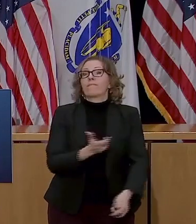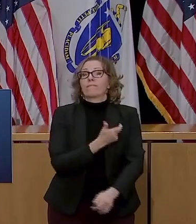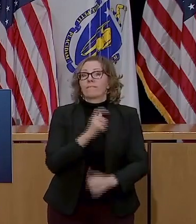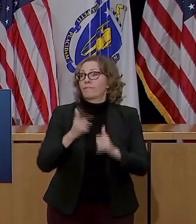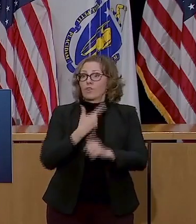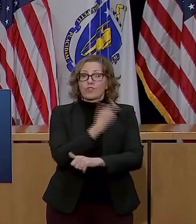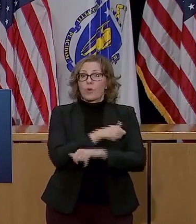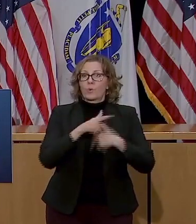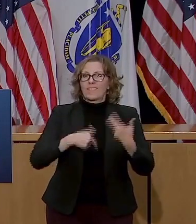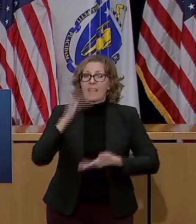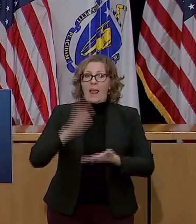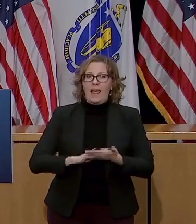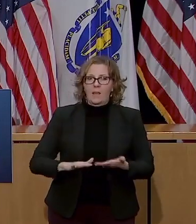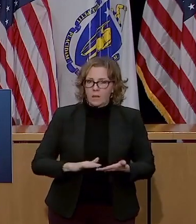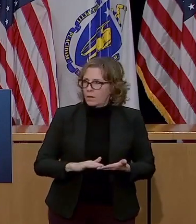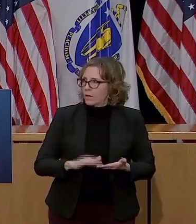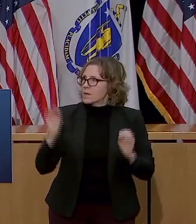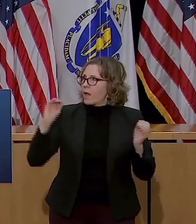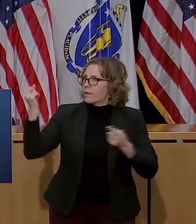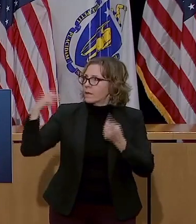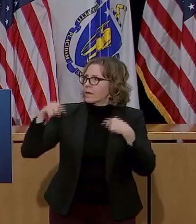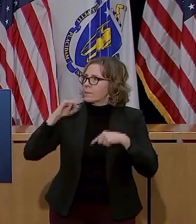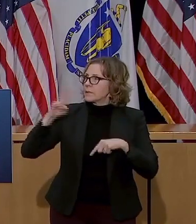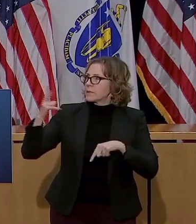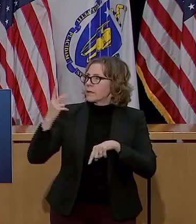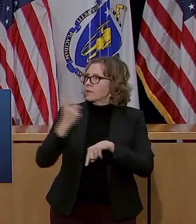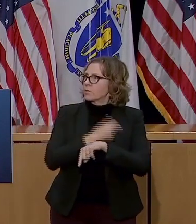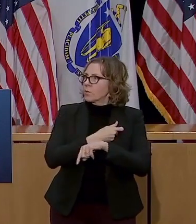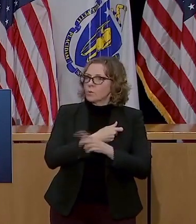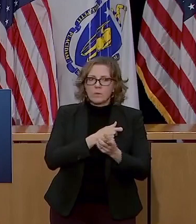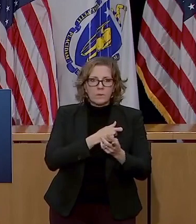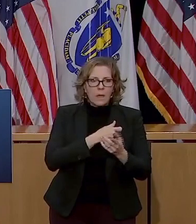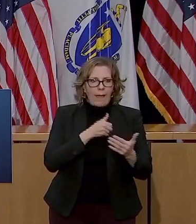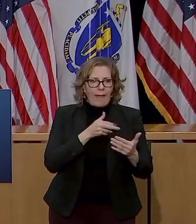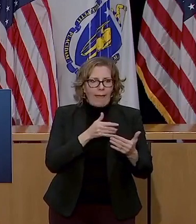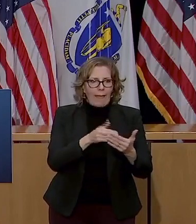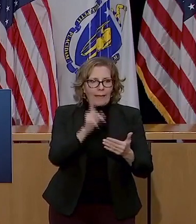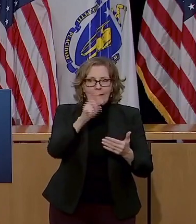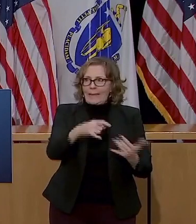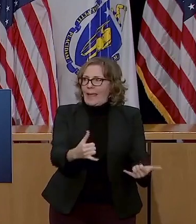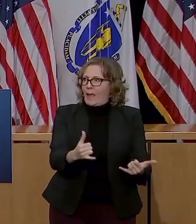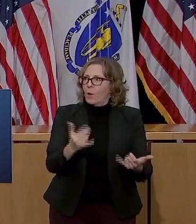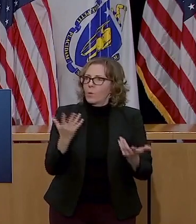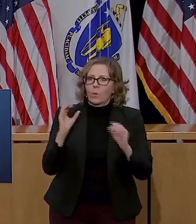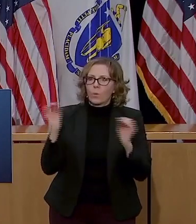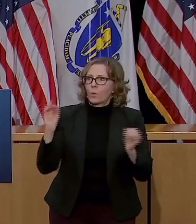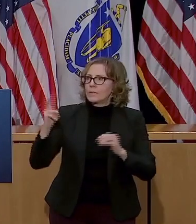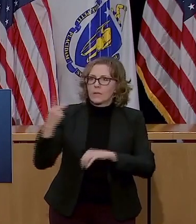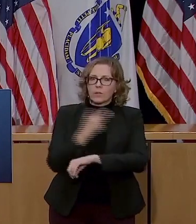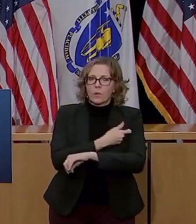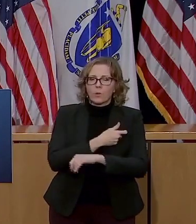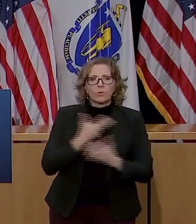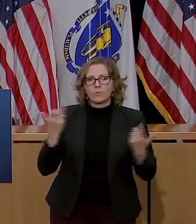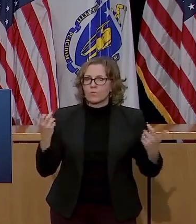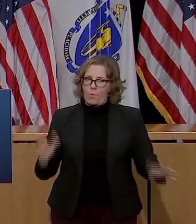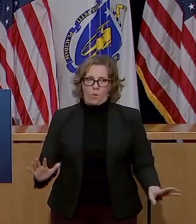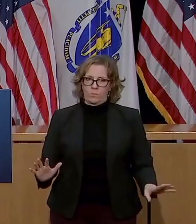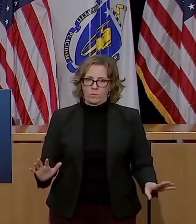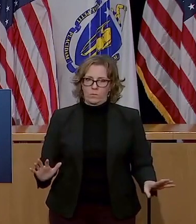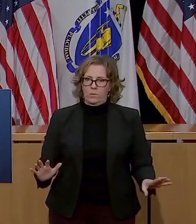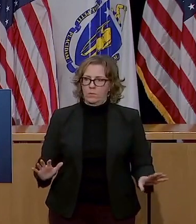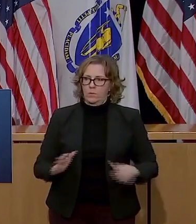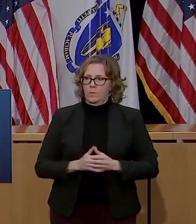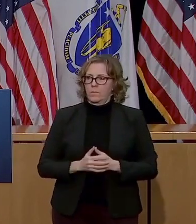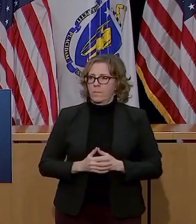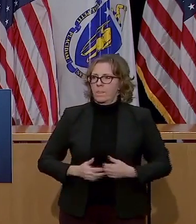not worrying about whether or not you're going to have second doses when you need them 21 and 28 days later. So you shipped 98%, less